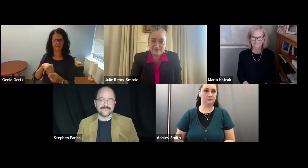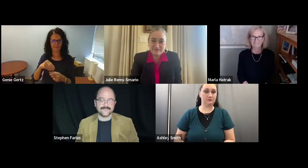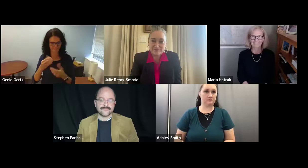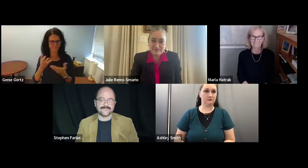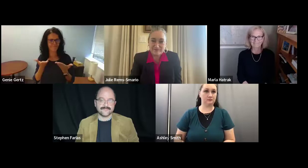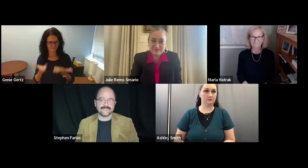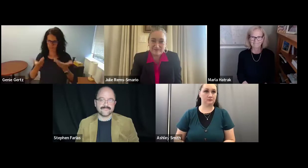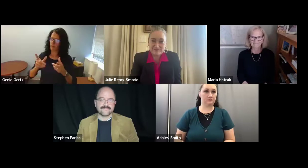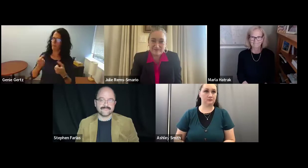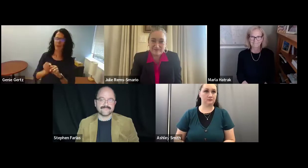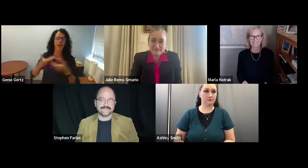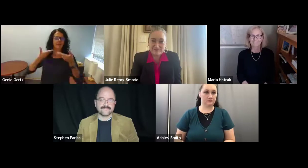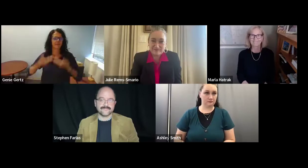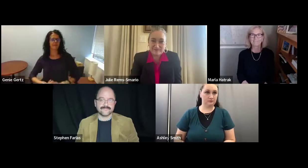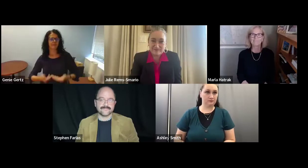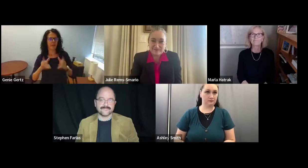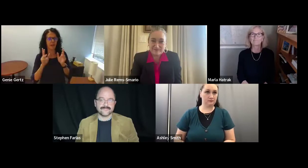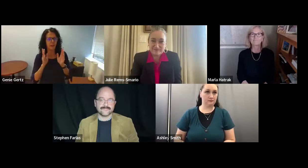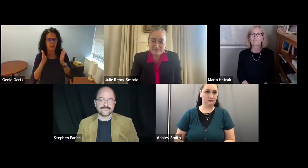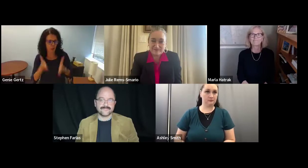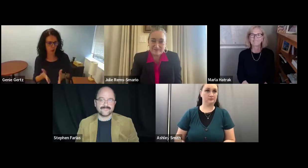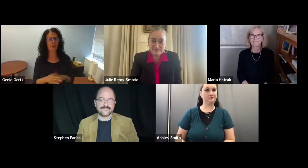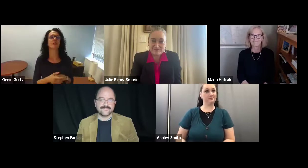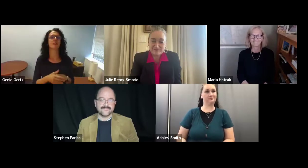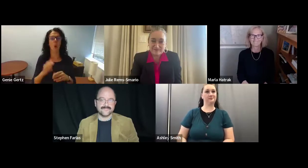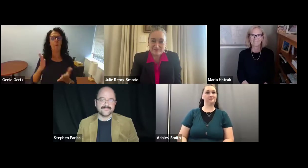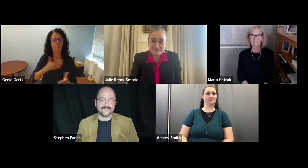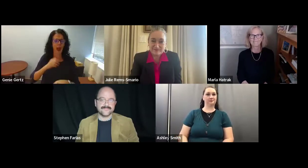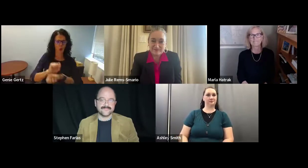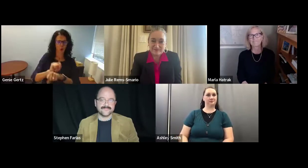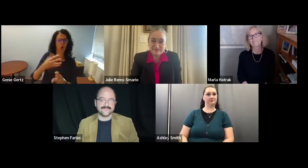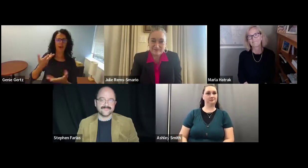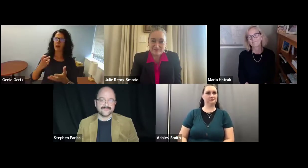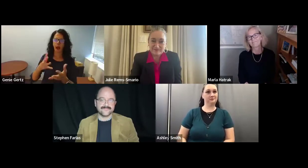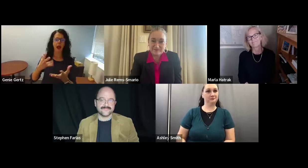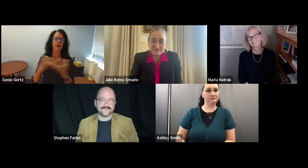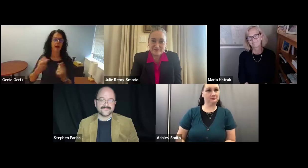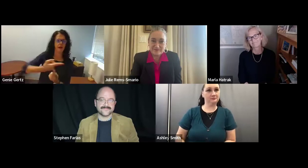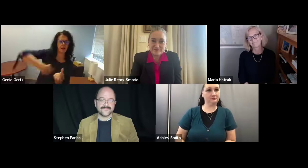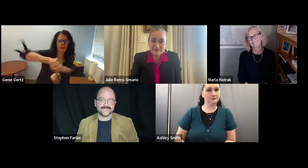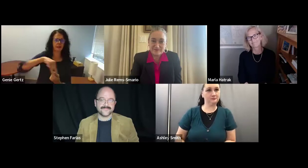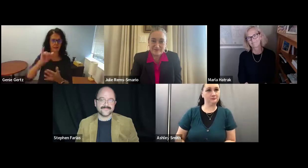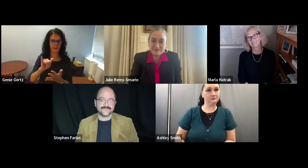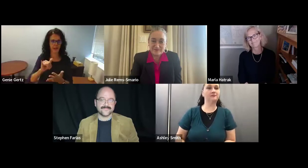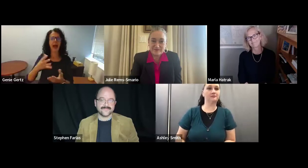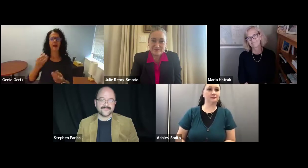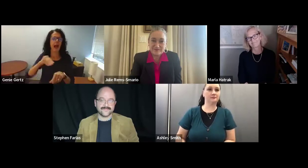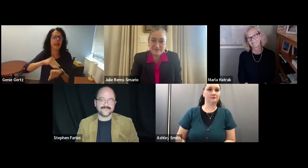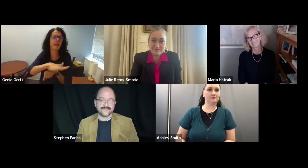to be exposed to, what kind of experiences we need to have. This is how we create whole people. And I